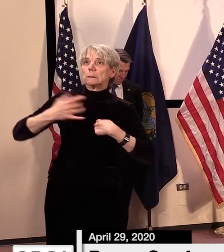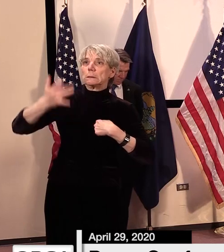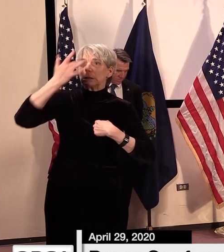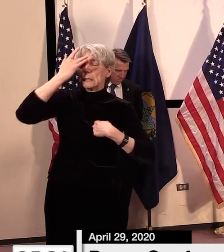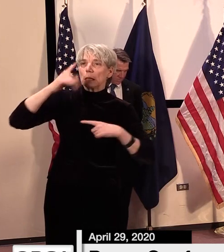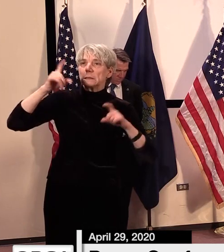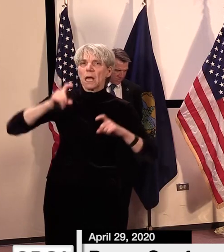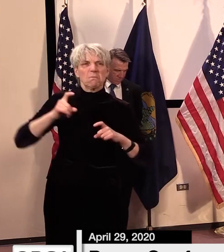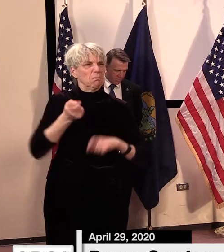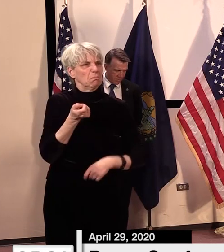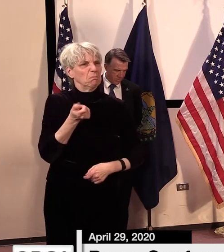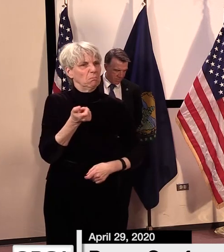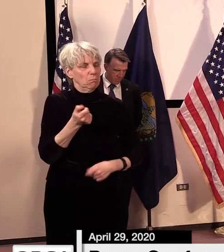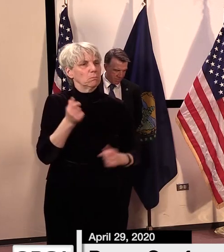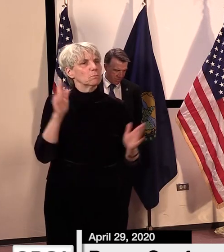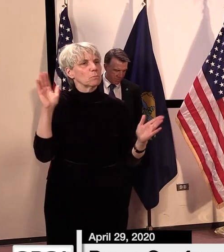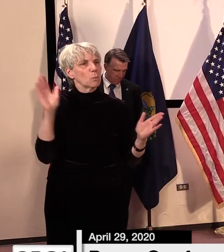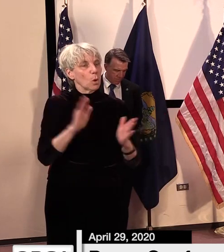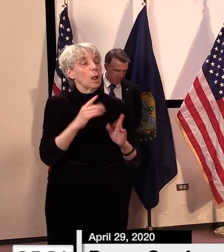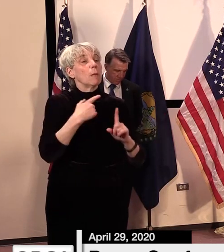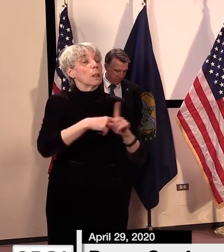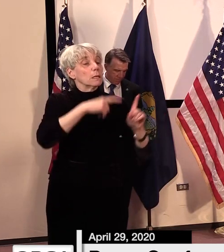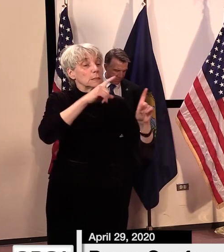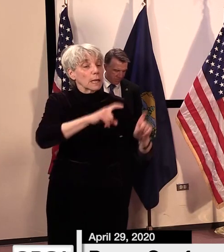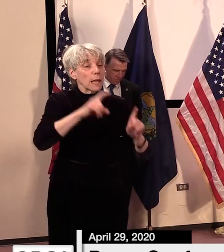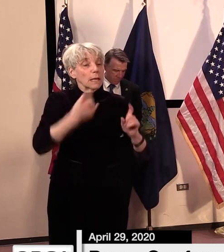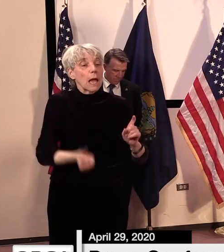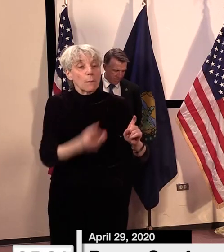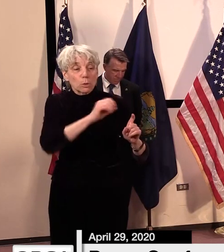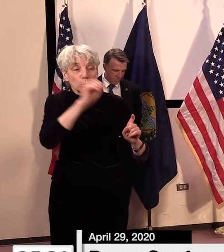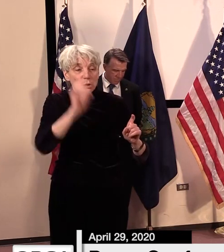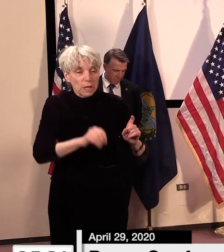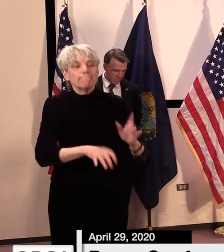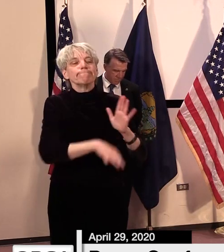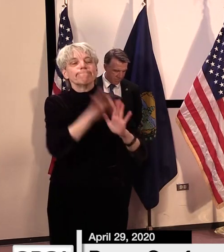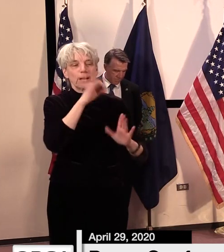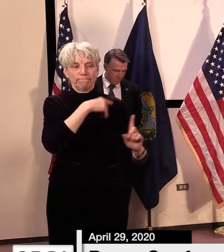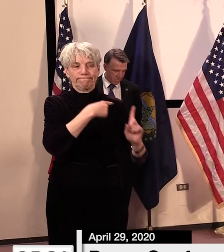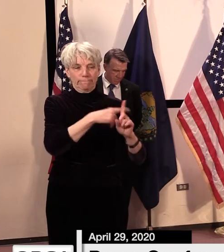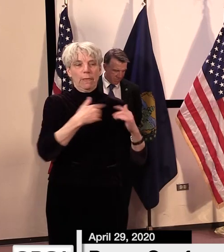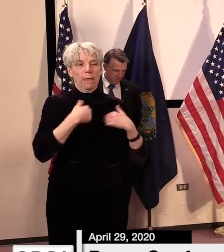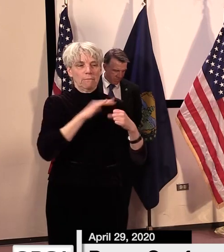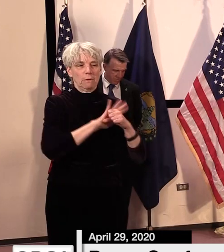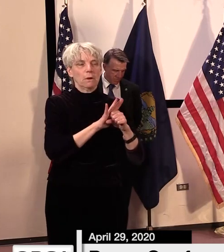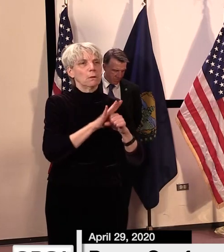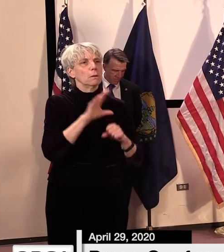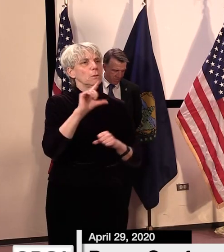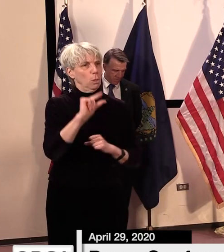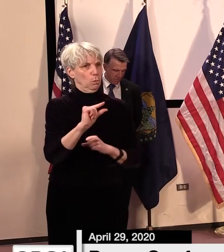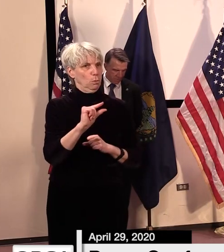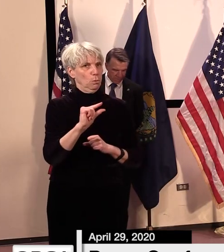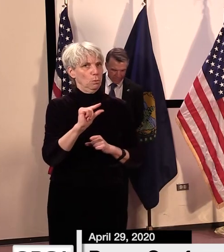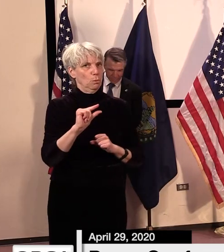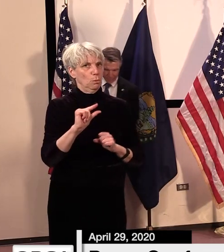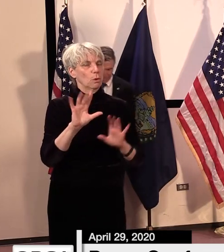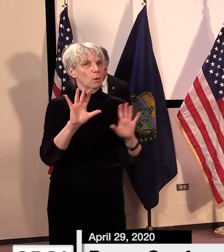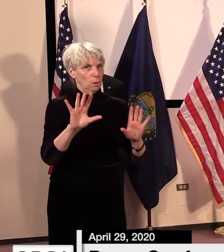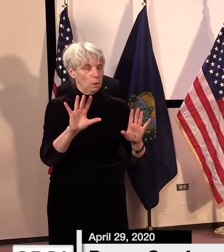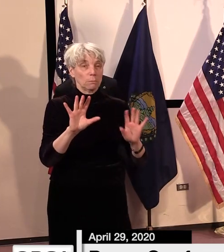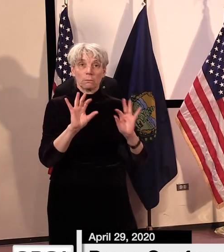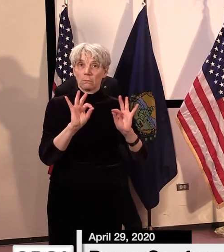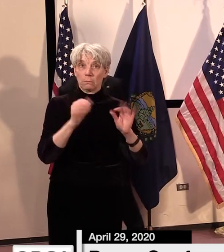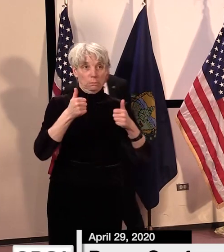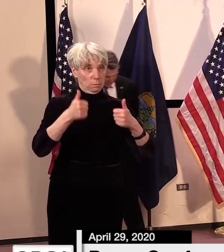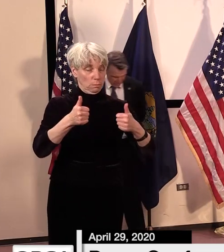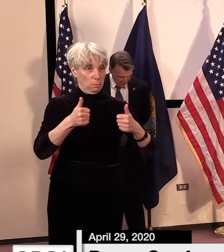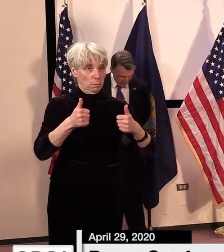tests. And the percentage of tests that are positive now is very, very low. So part of the strategy is to maintain what